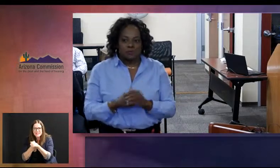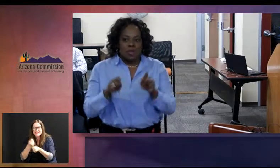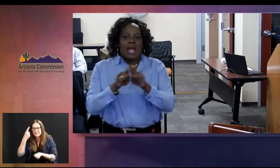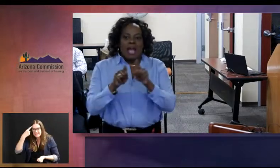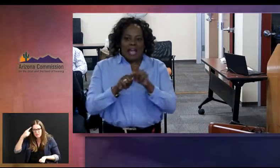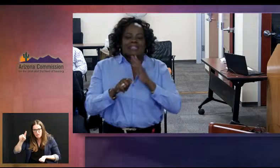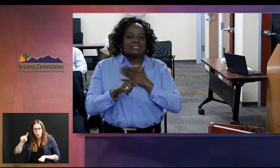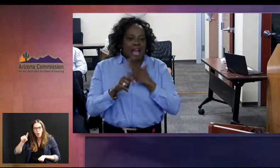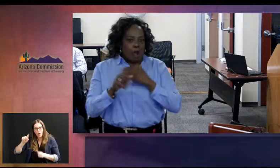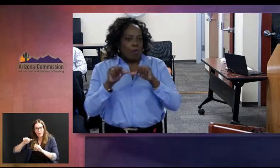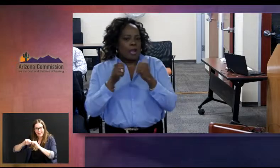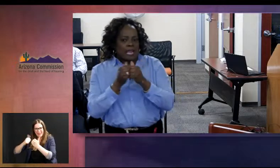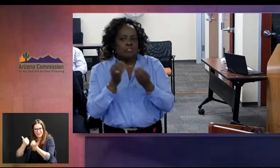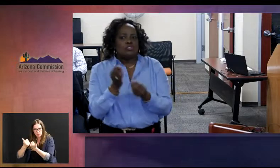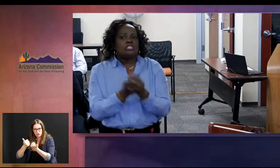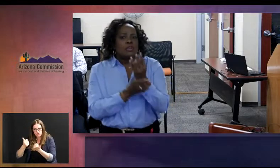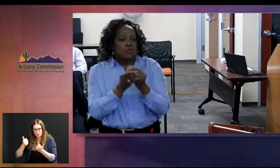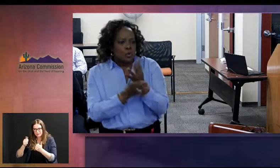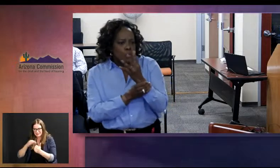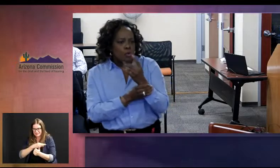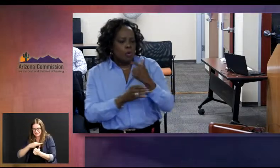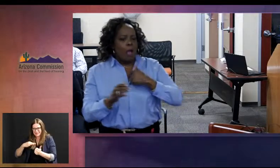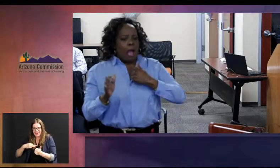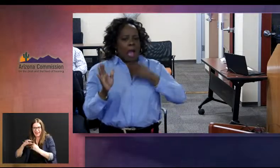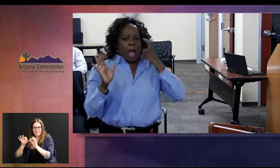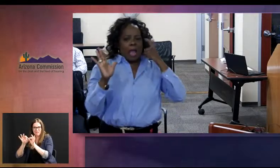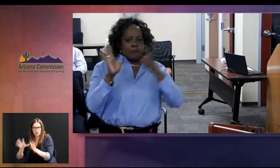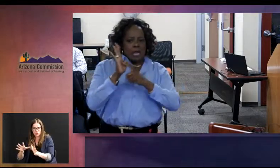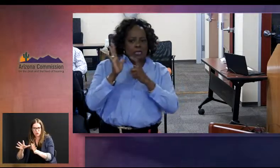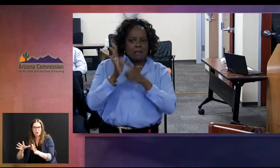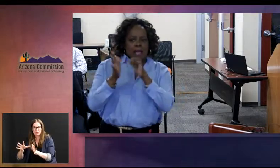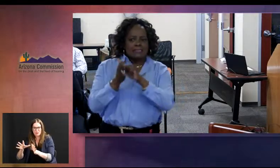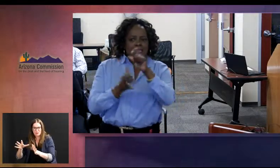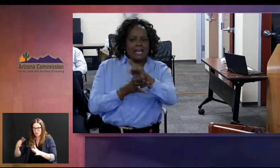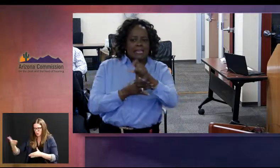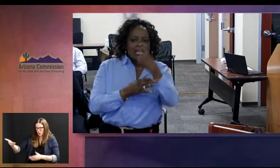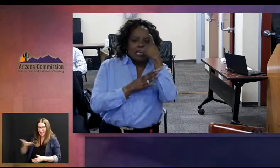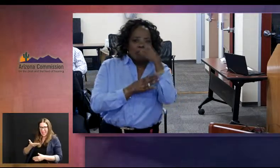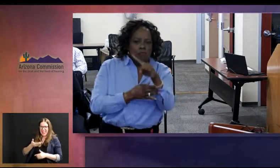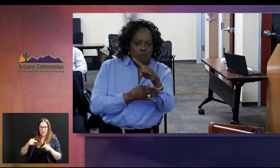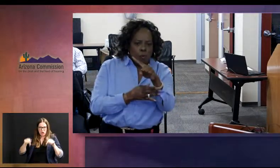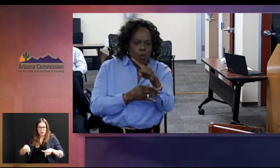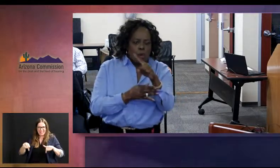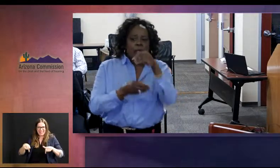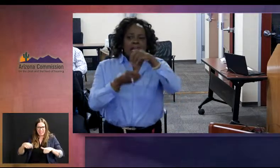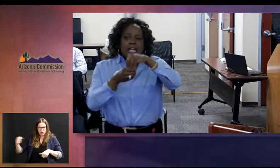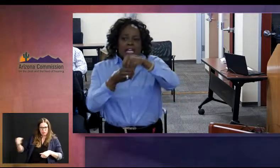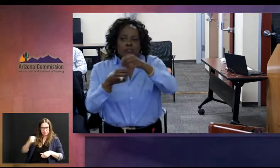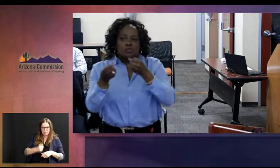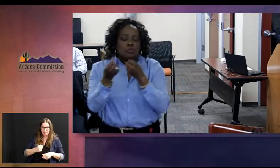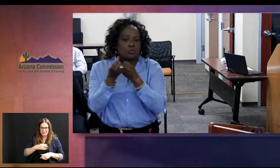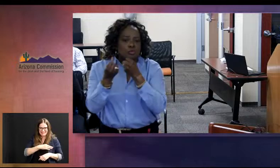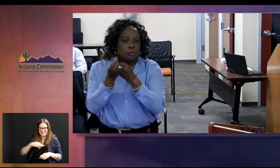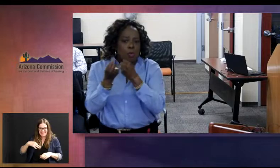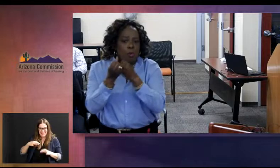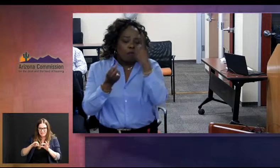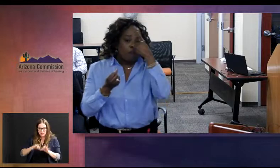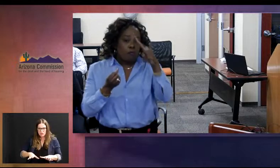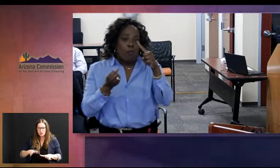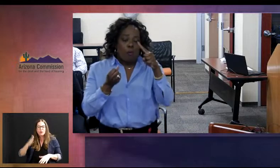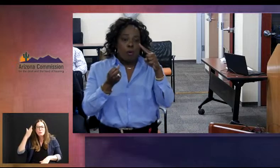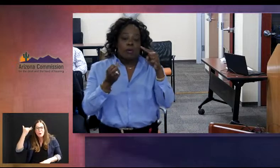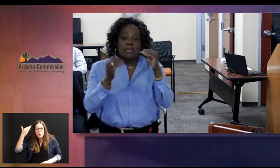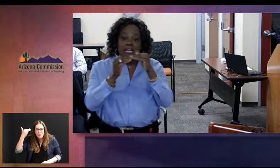staff interpreter. As our agency grew, I recognized the need